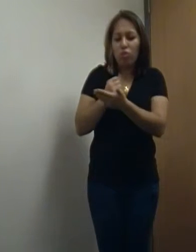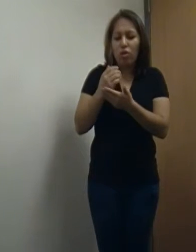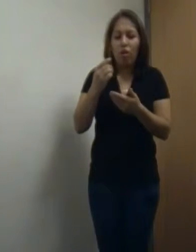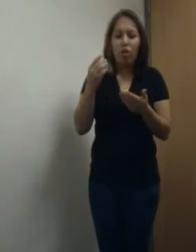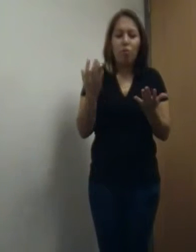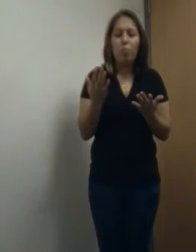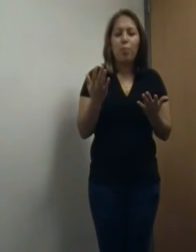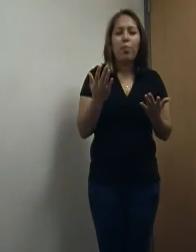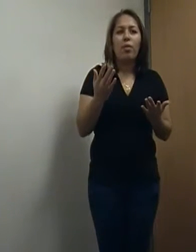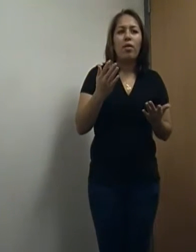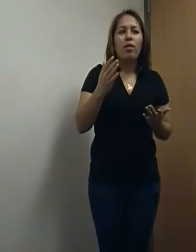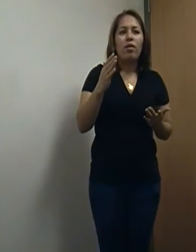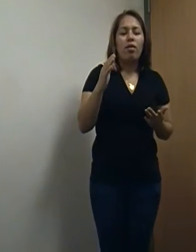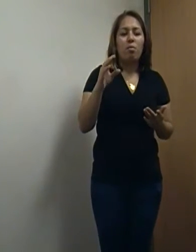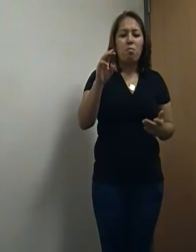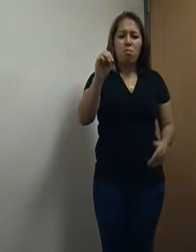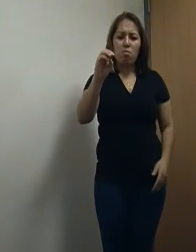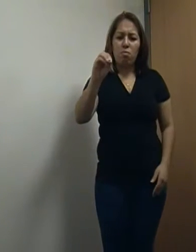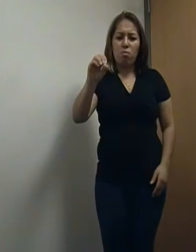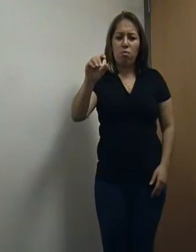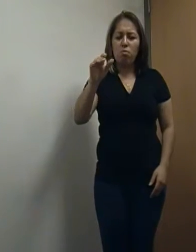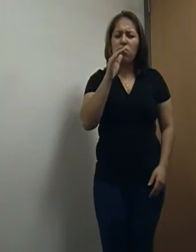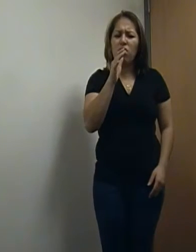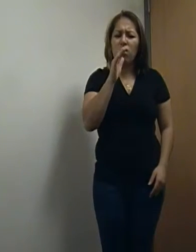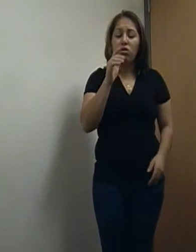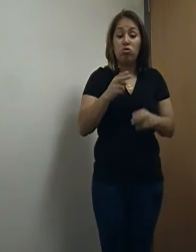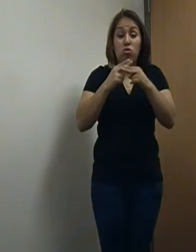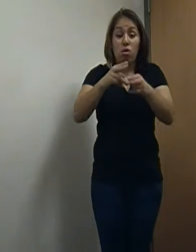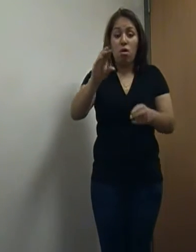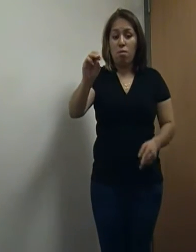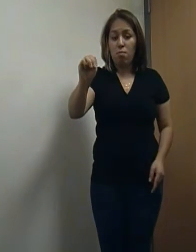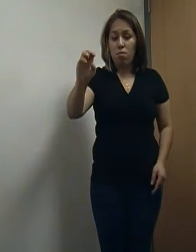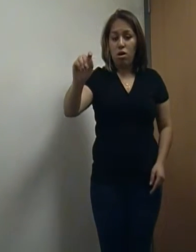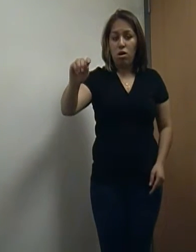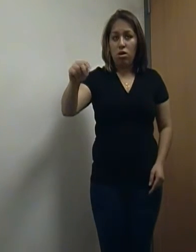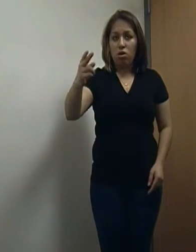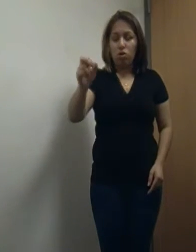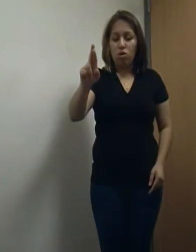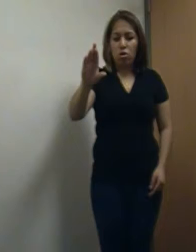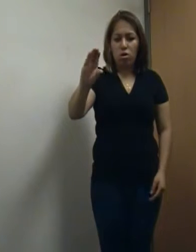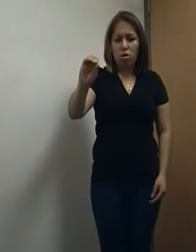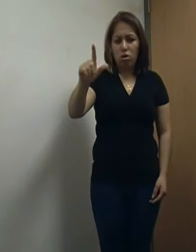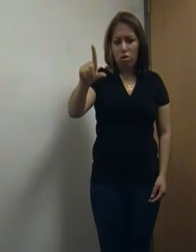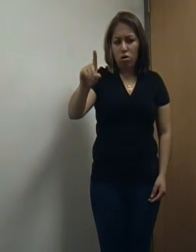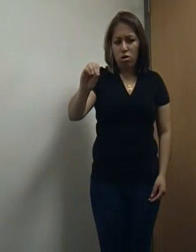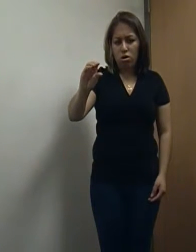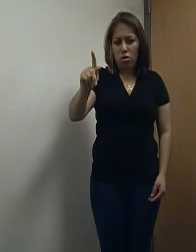my mother-in-law, which has been in the family many, many years, and we still have it today.